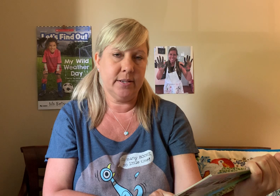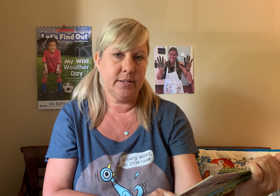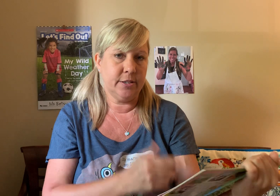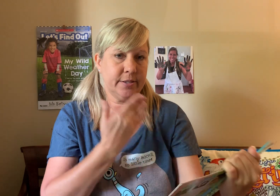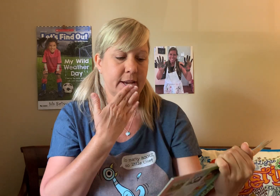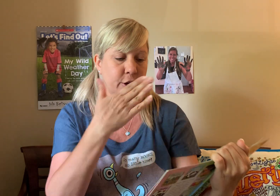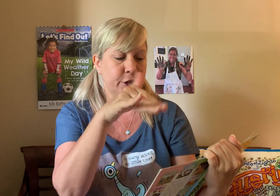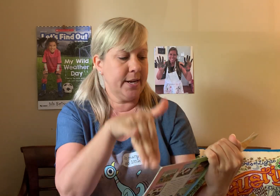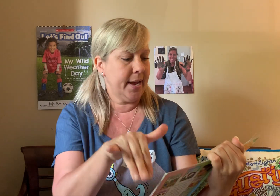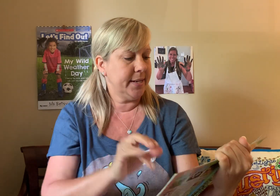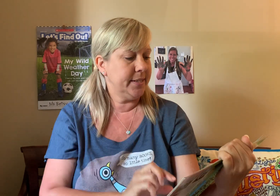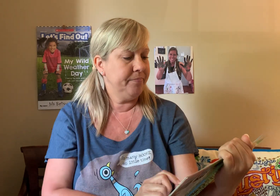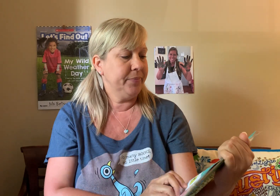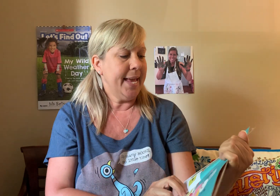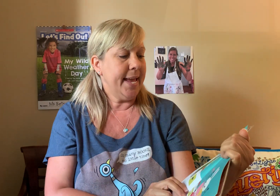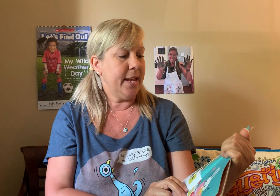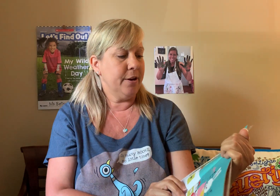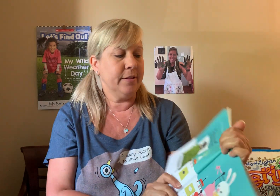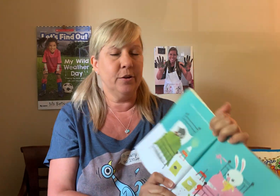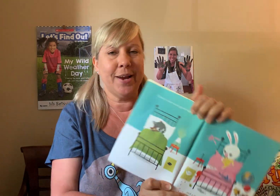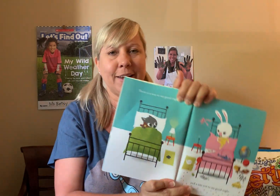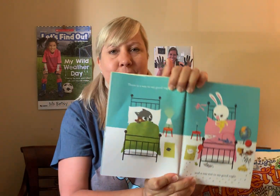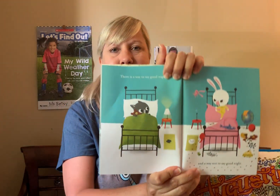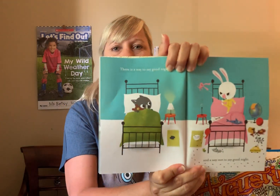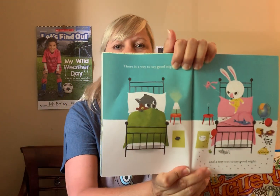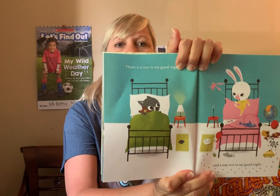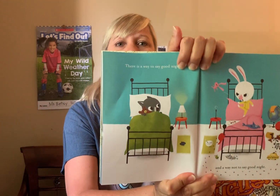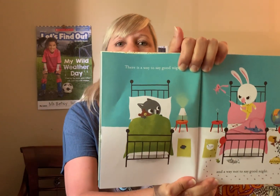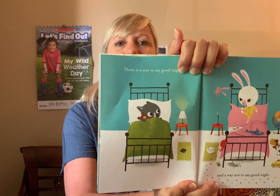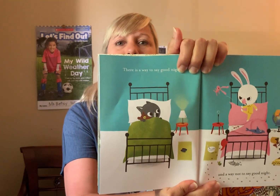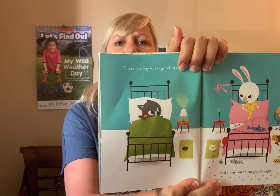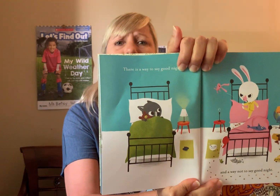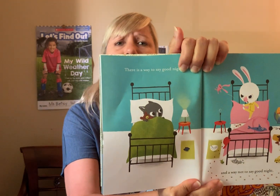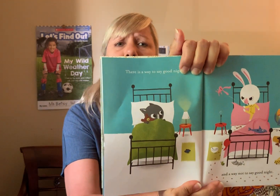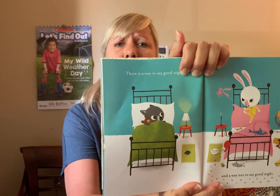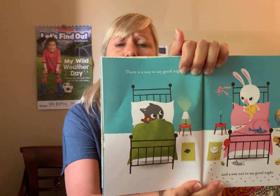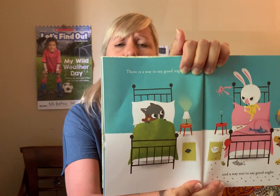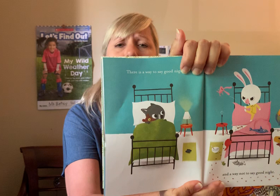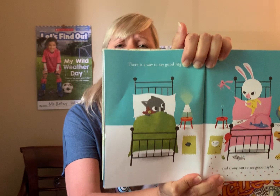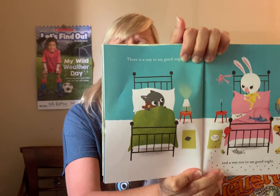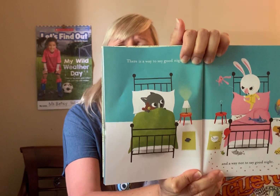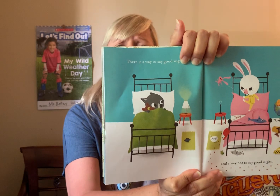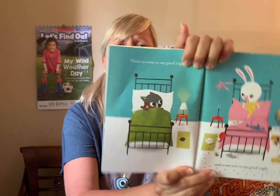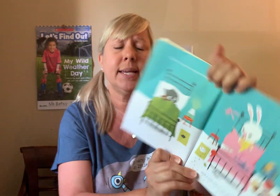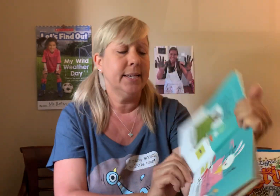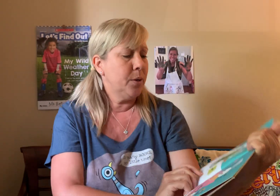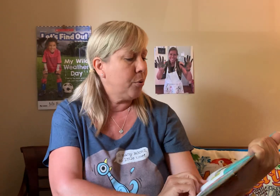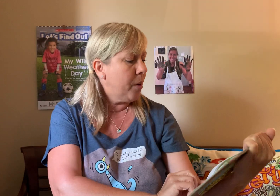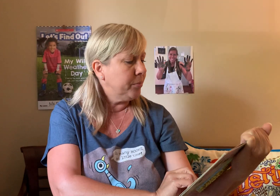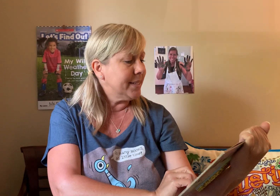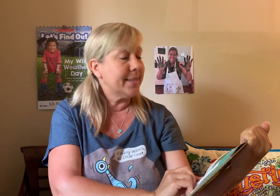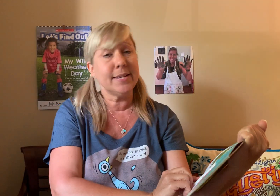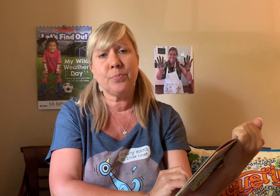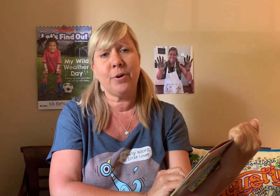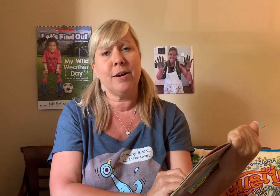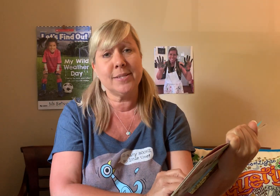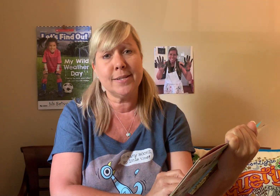to say good night. Here the little raccoon is tucking himself in quietly, probably said his prayers and he's